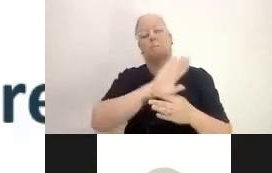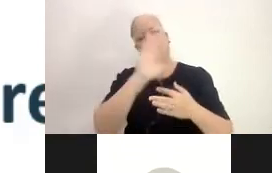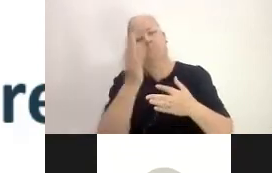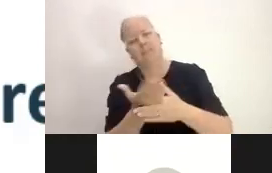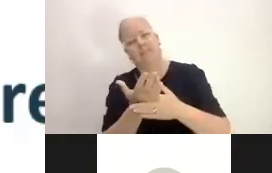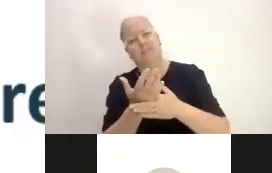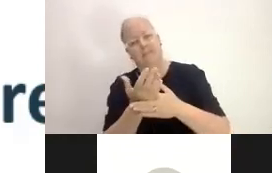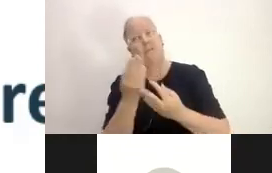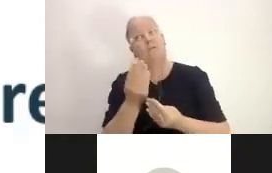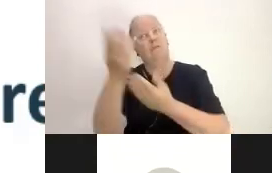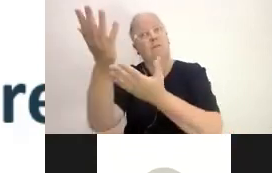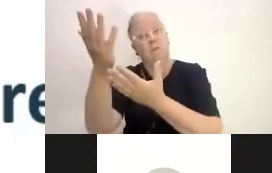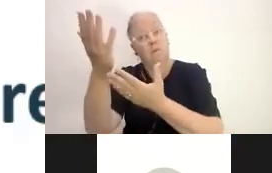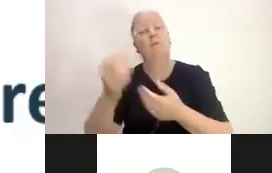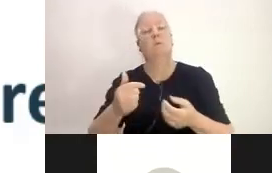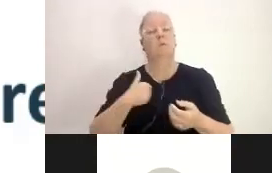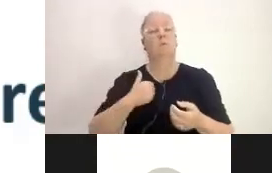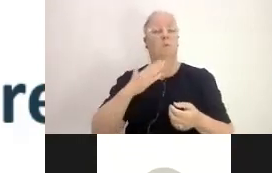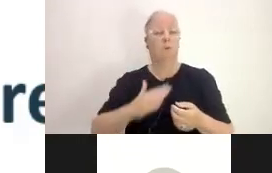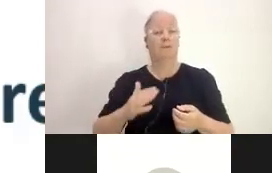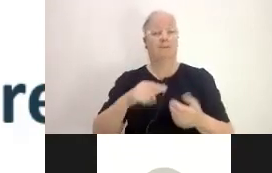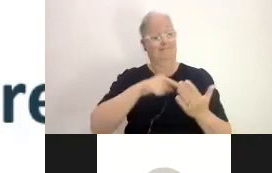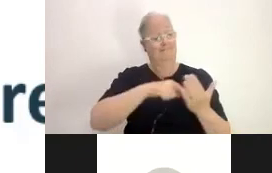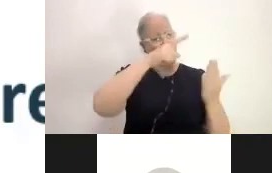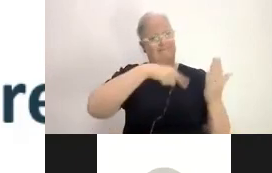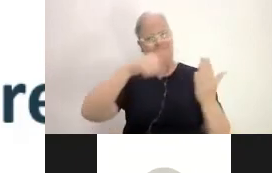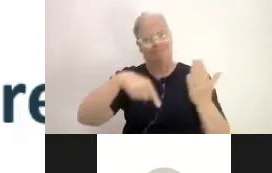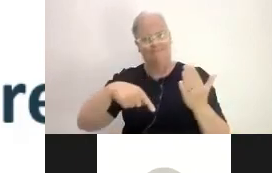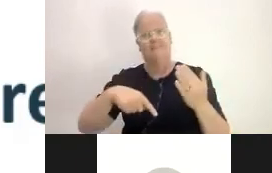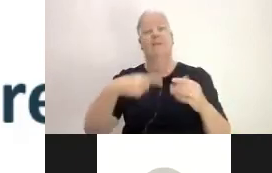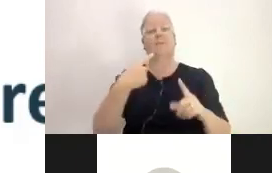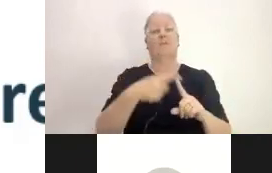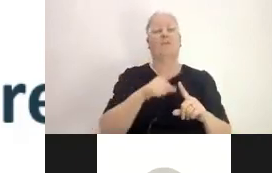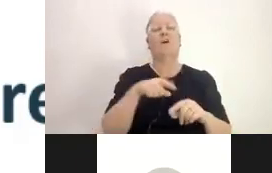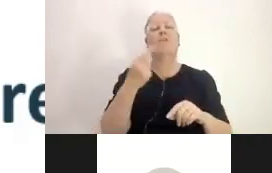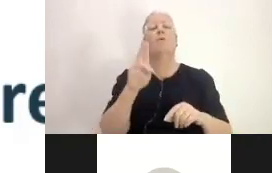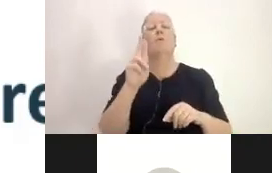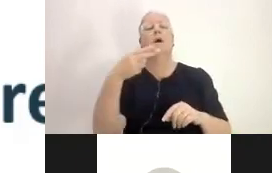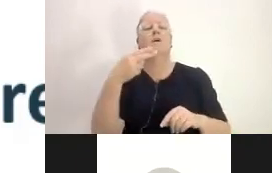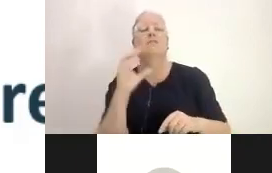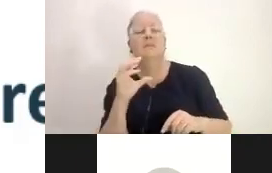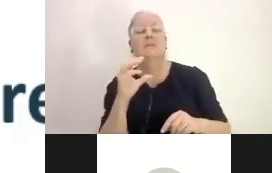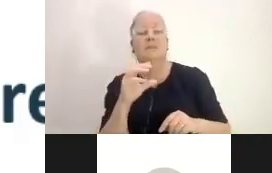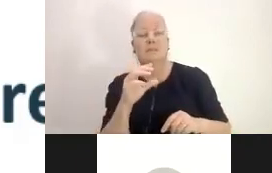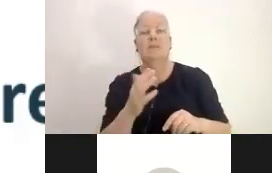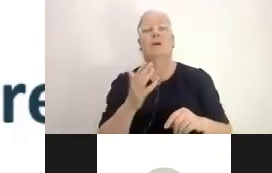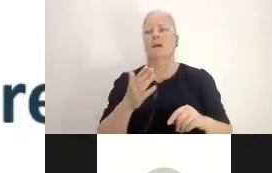We need to make sure that the VNL report and other SDG process will capture the USC progress